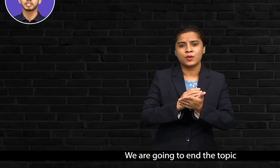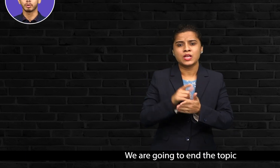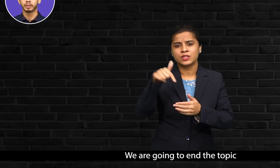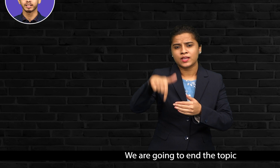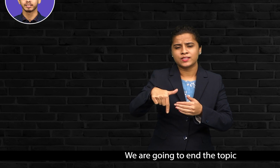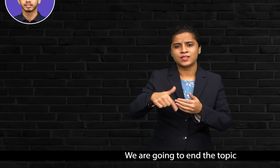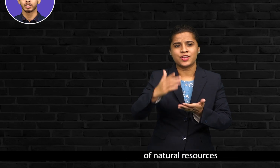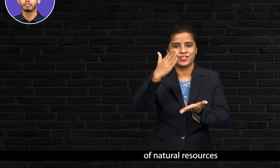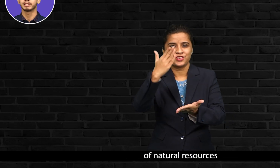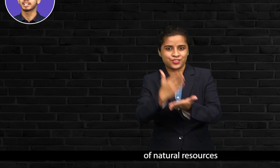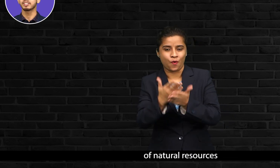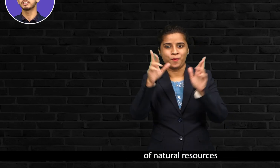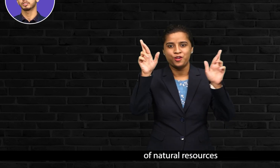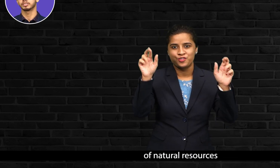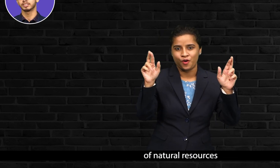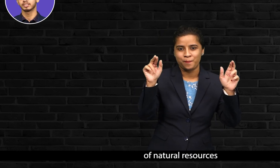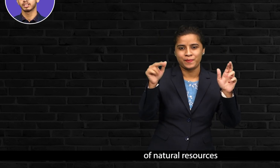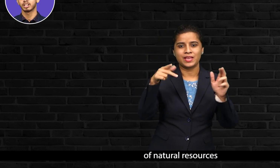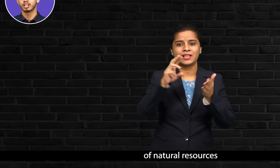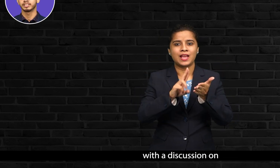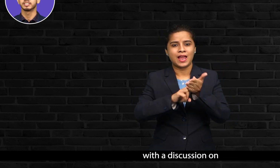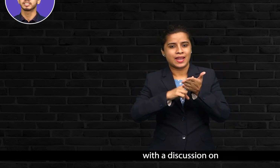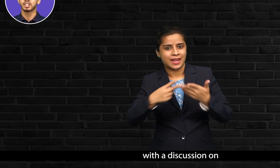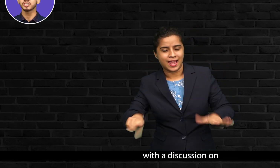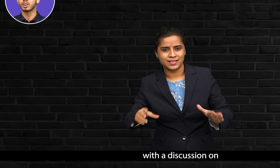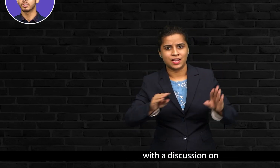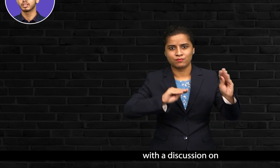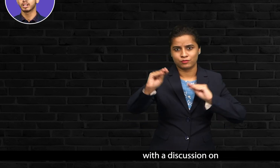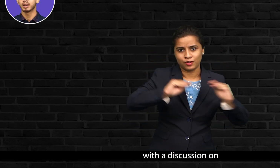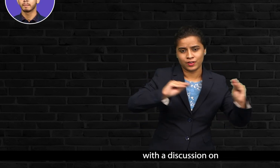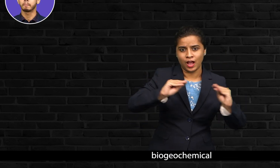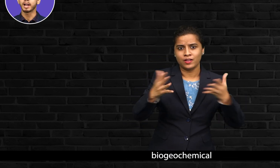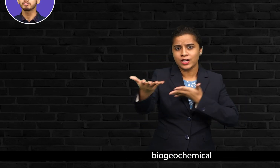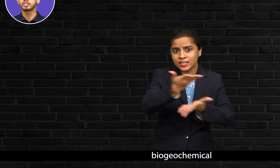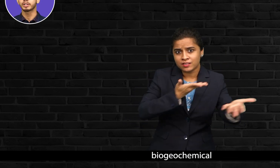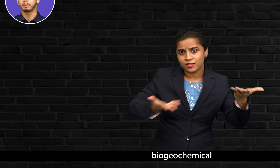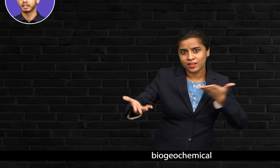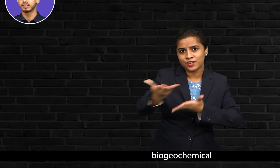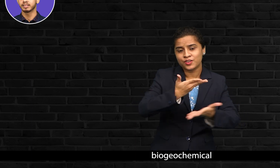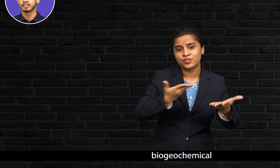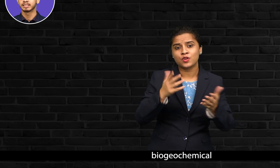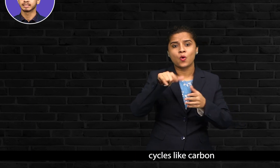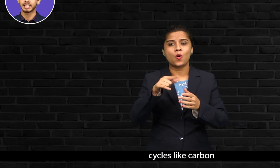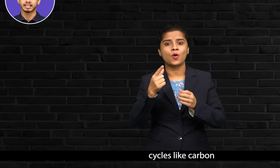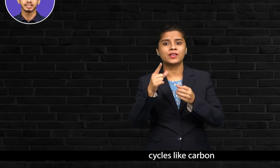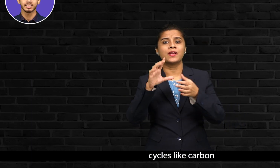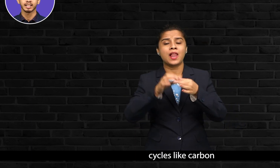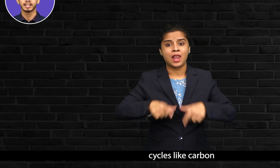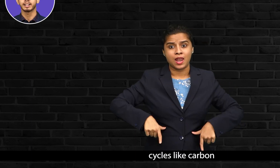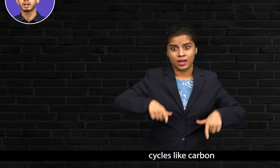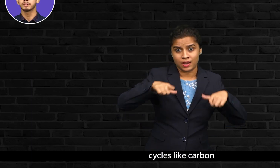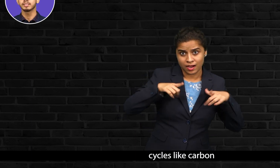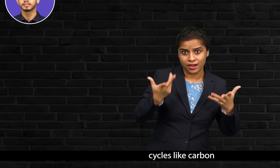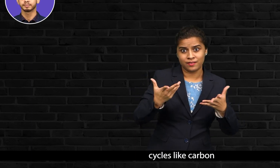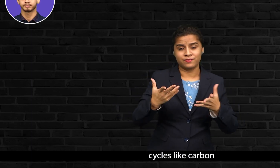end the topic of natural resources with discussion on biogeochemical cycles